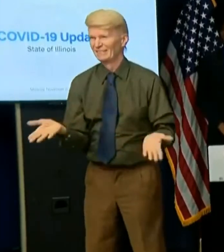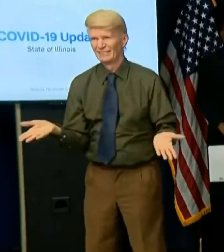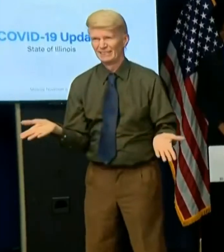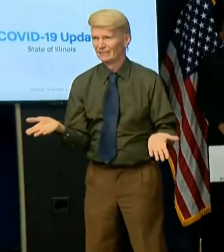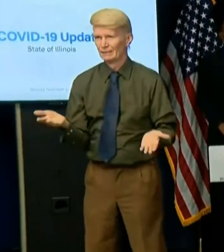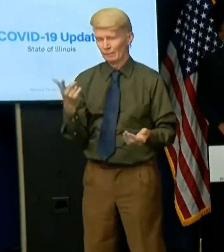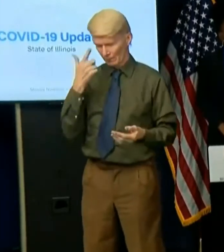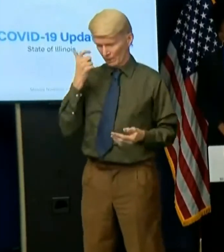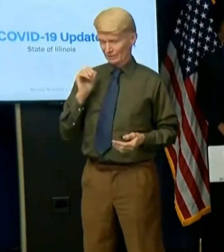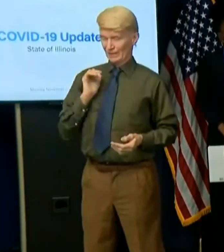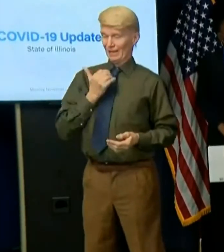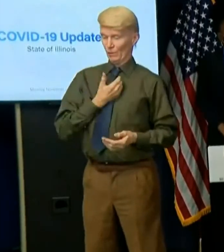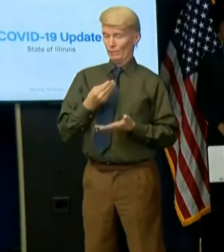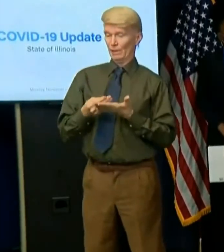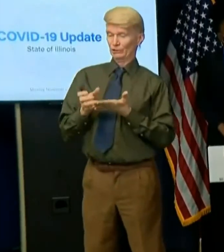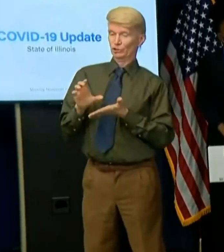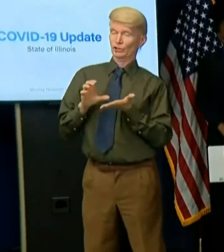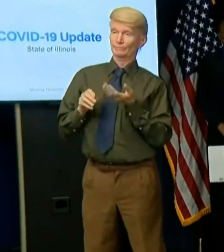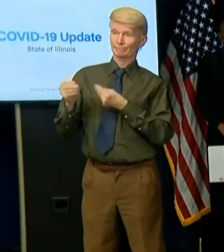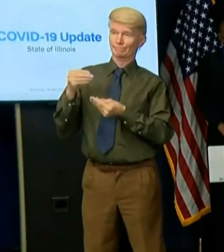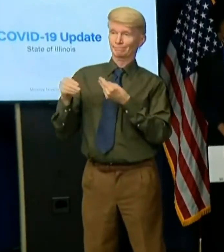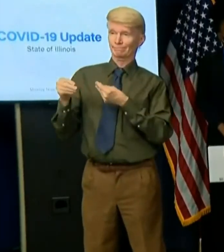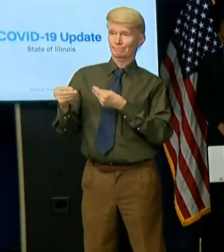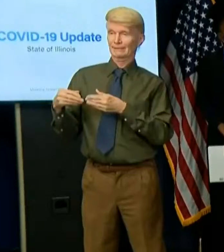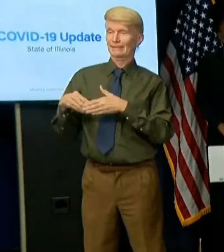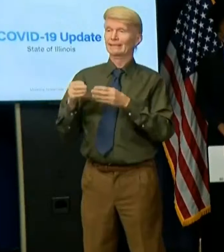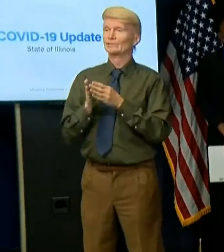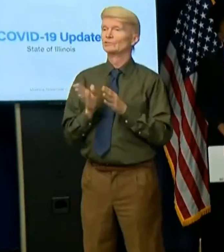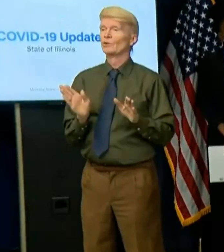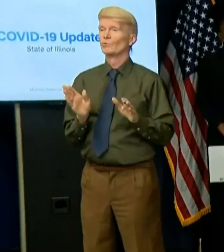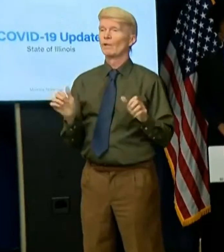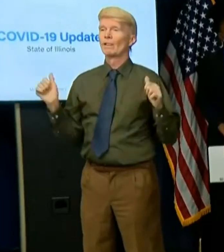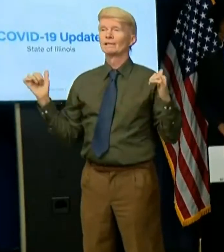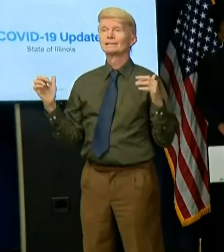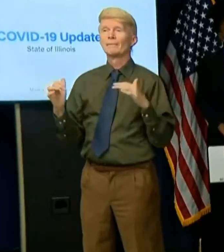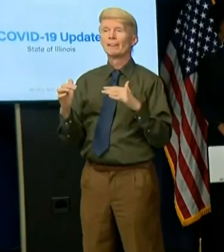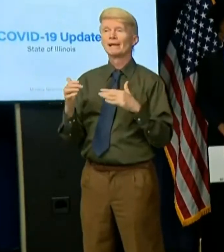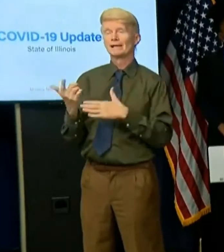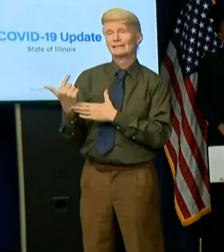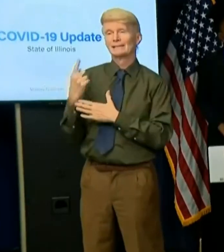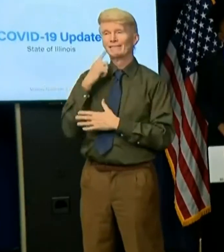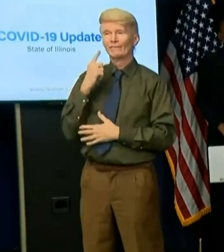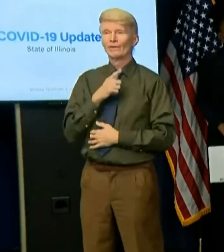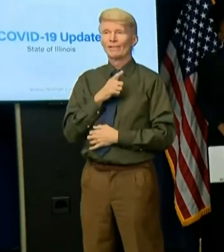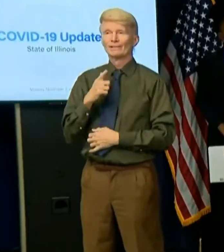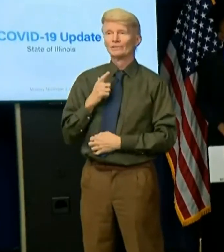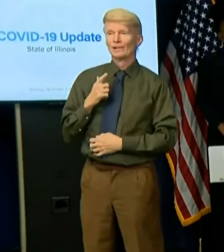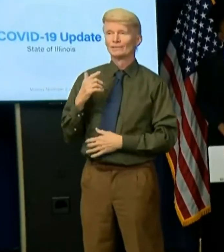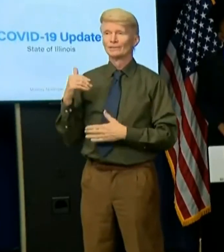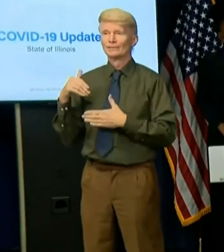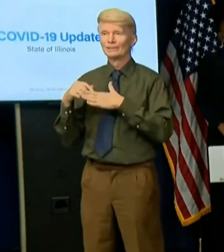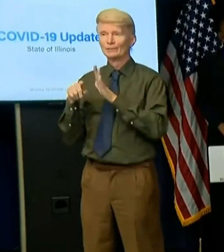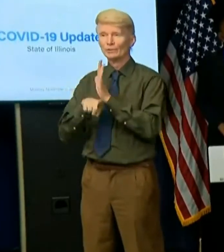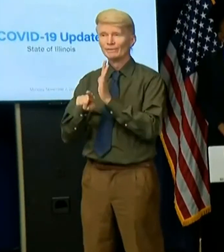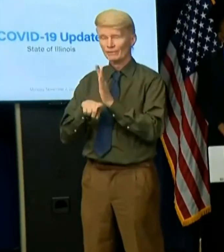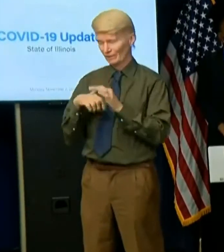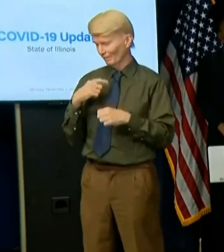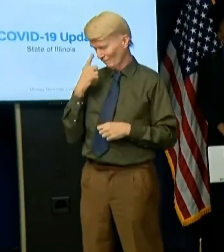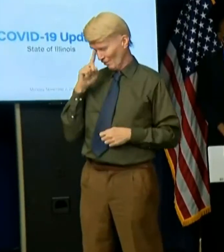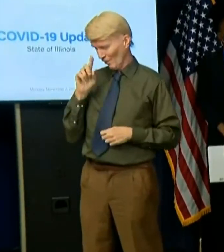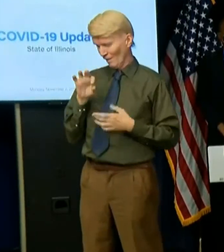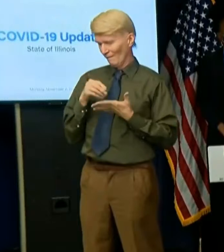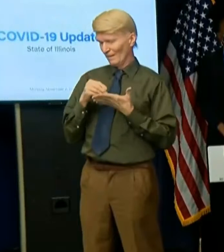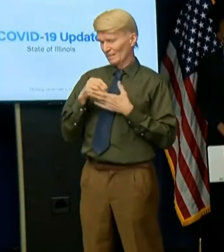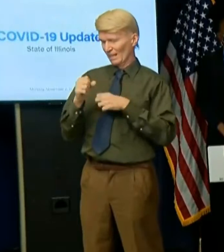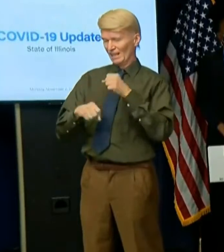I pushed and got passed in the General Assembly for fiscal year 20 was in